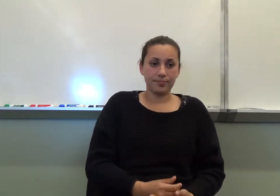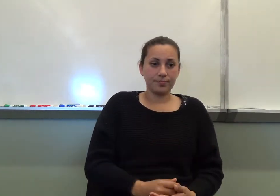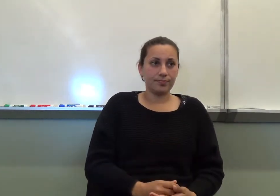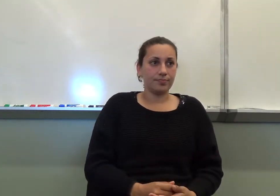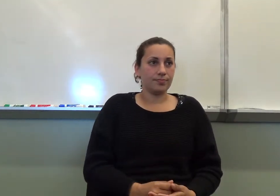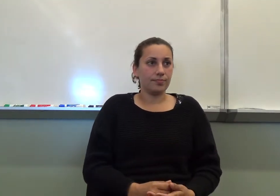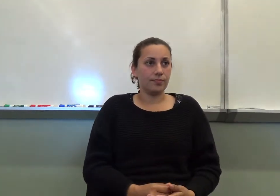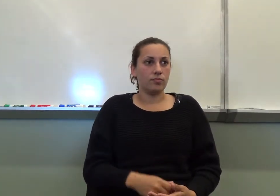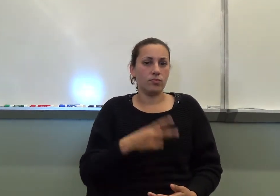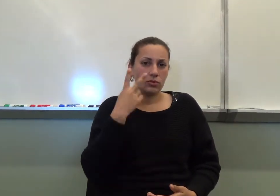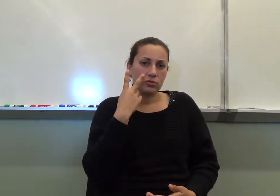find out that that's 55.